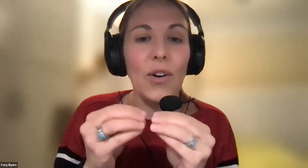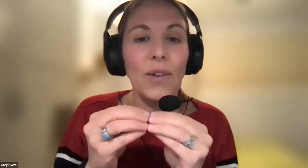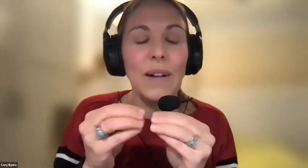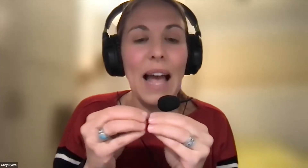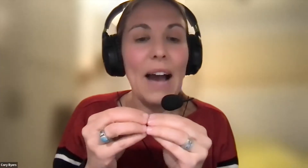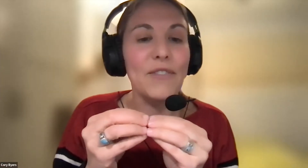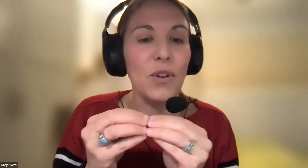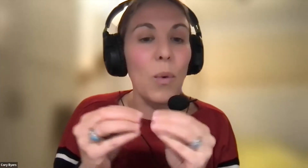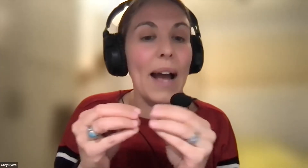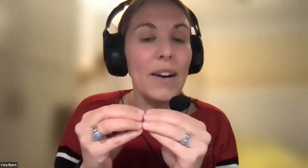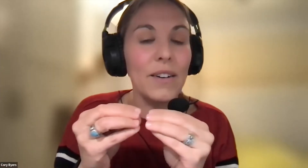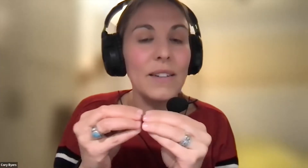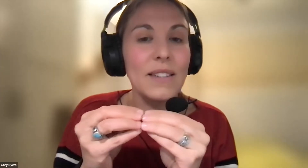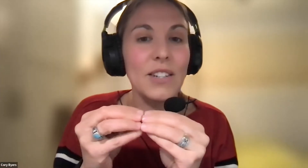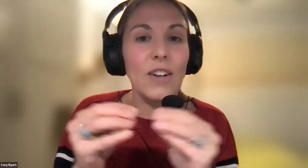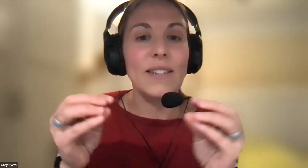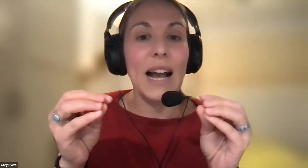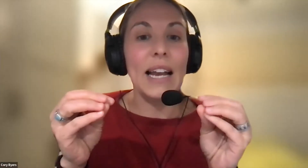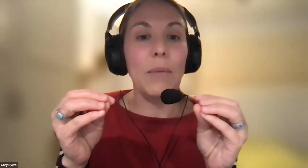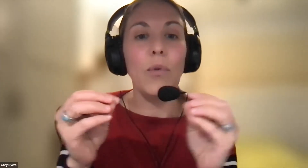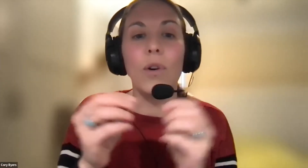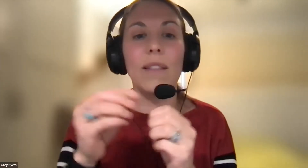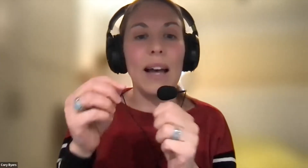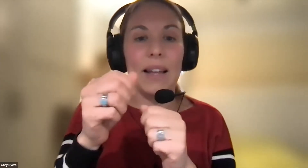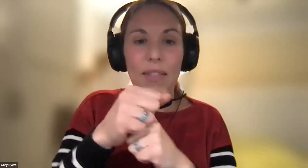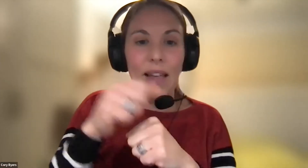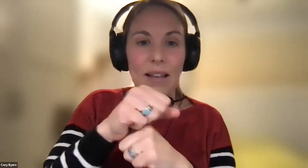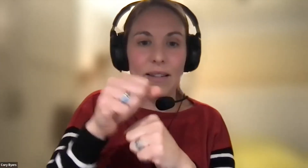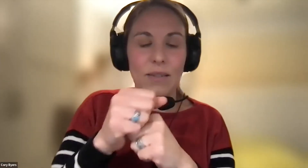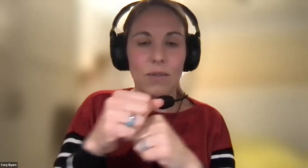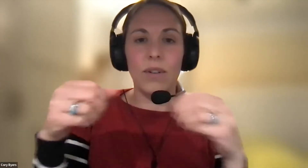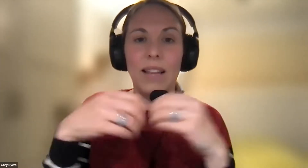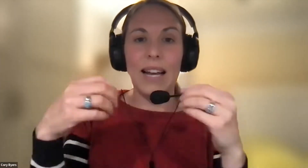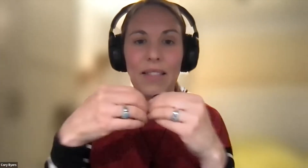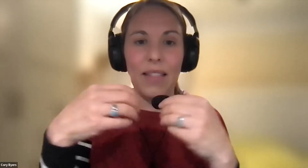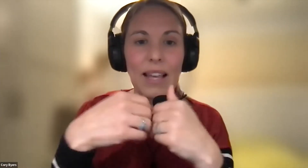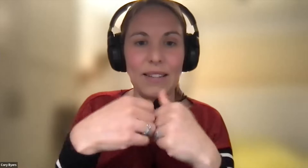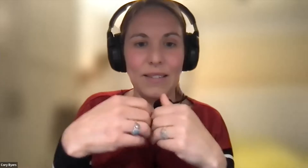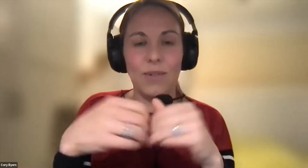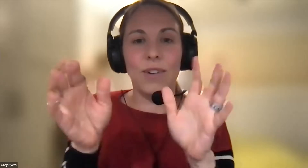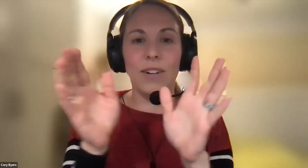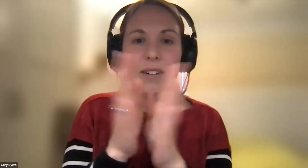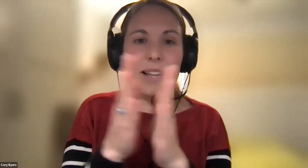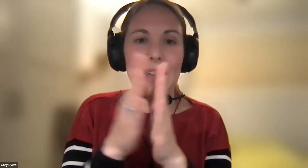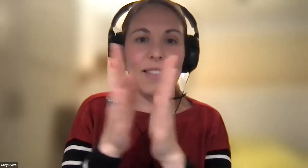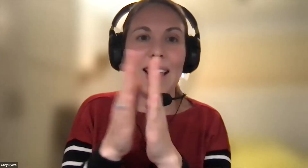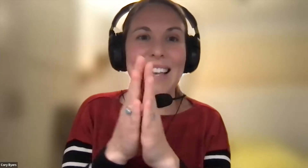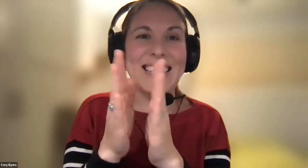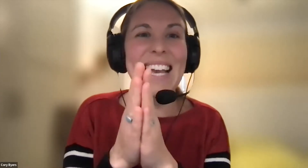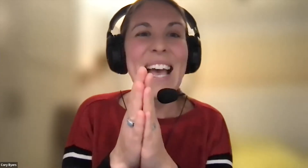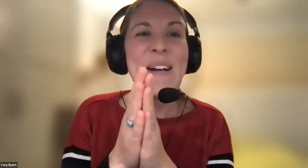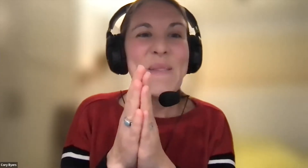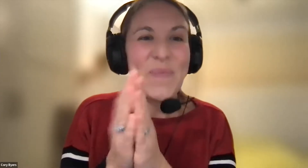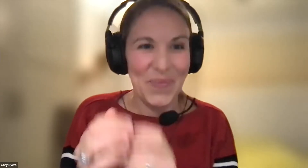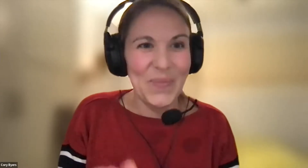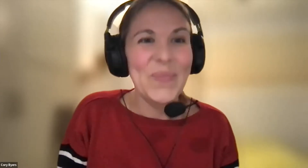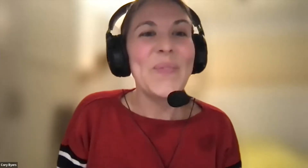kiddo, after a while, starts signing more like this or like this or like this.